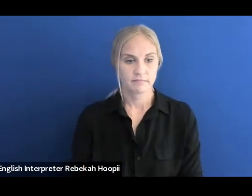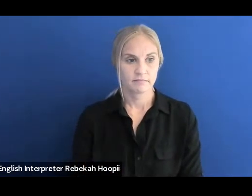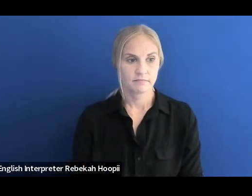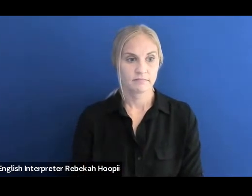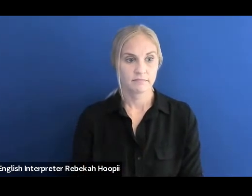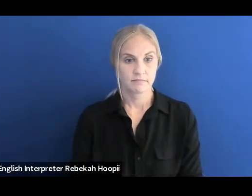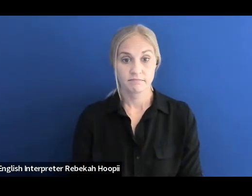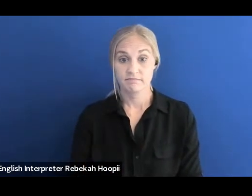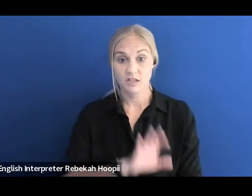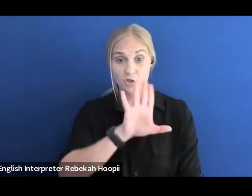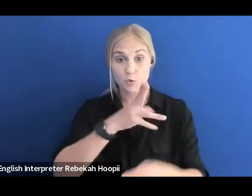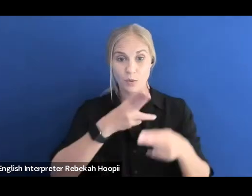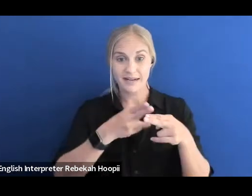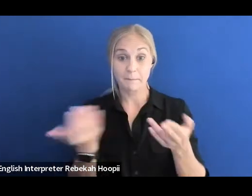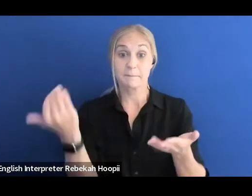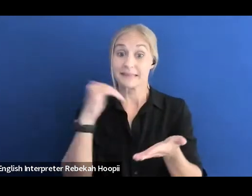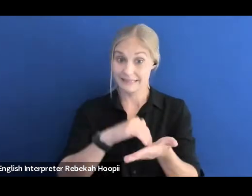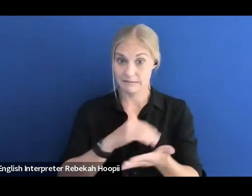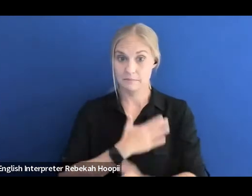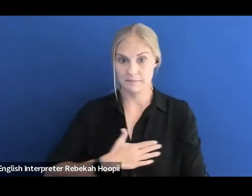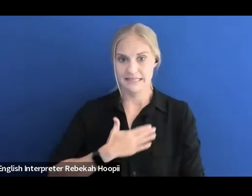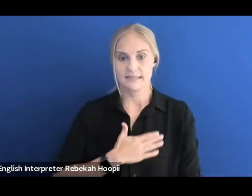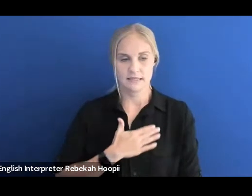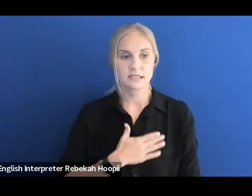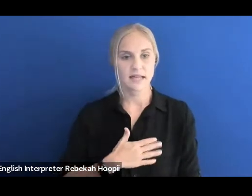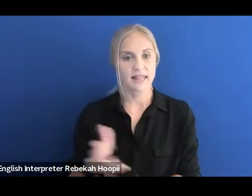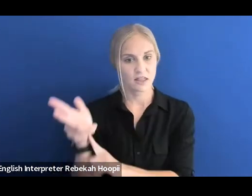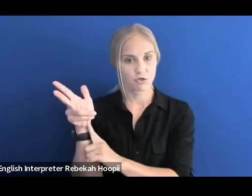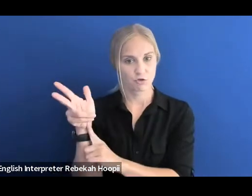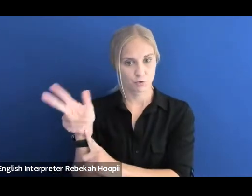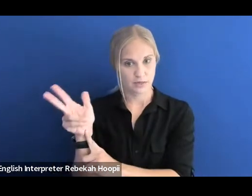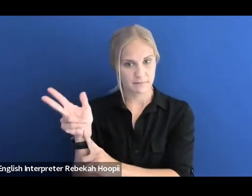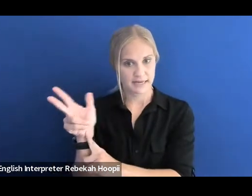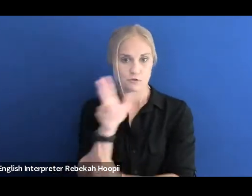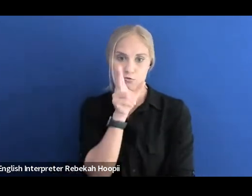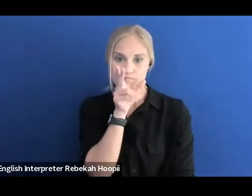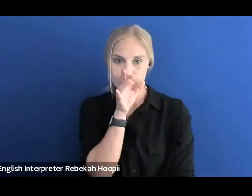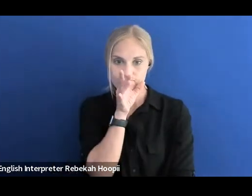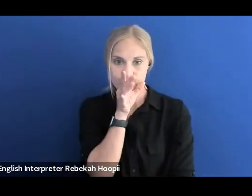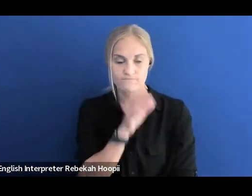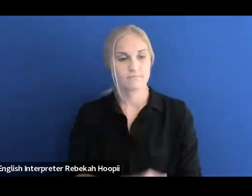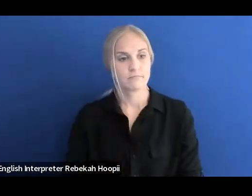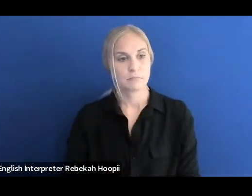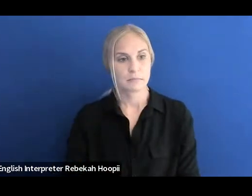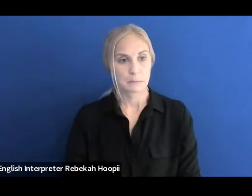Please just state your name again, sir, and then you'll have 3 minutes.